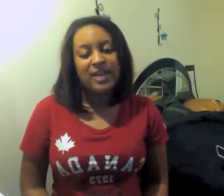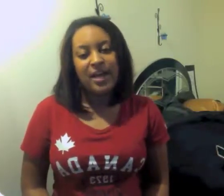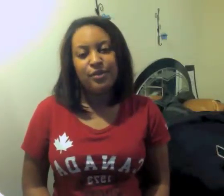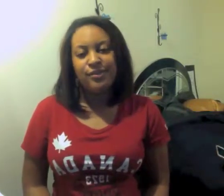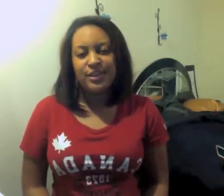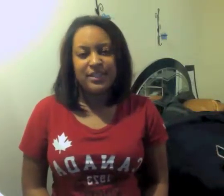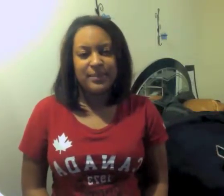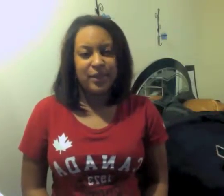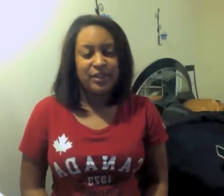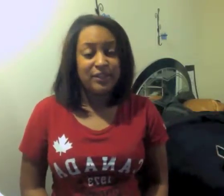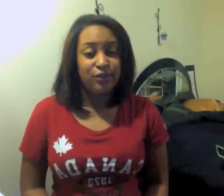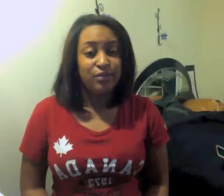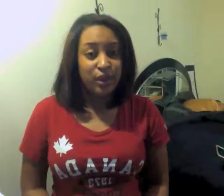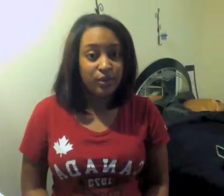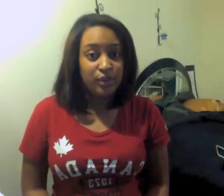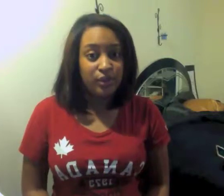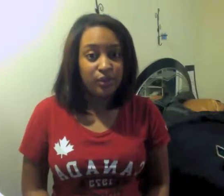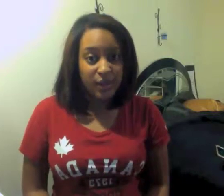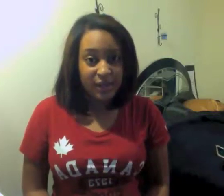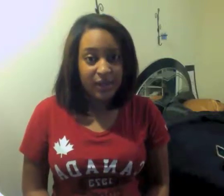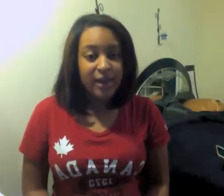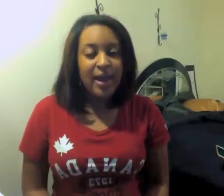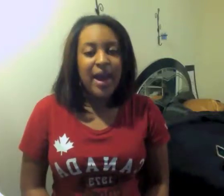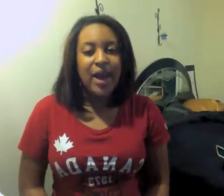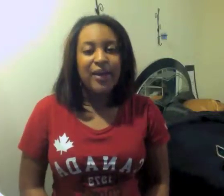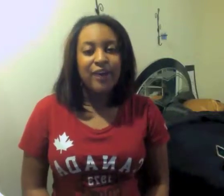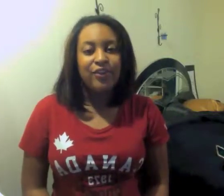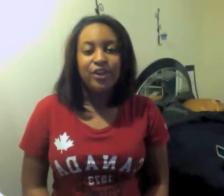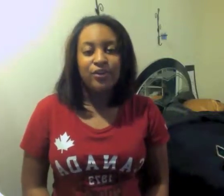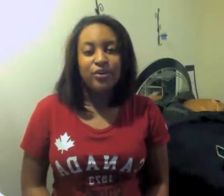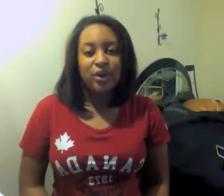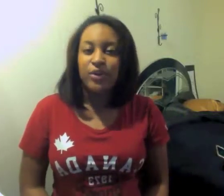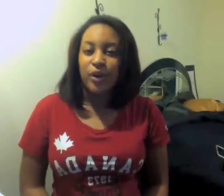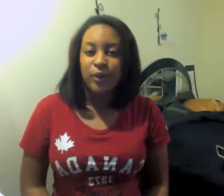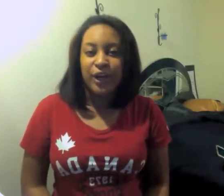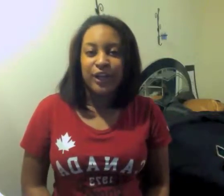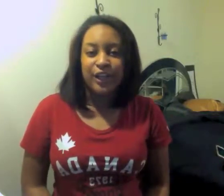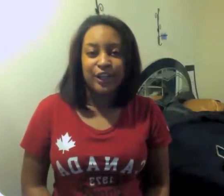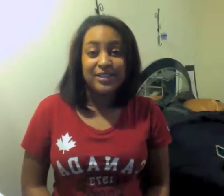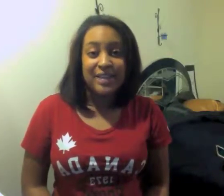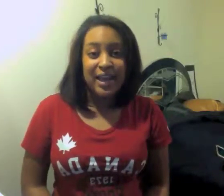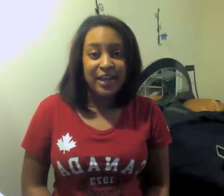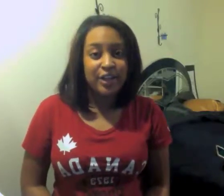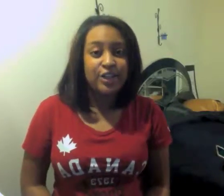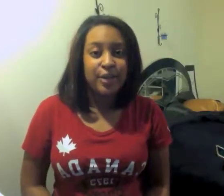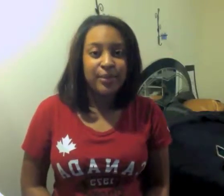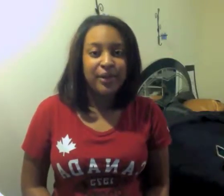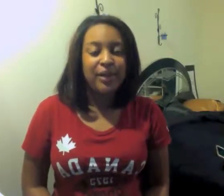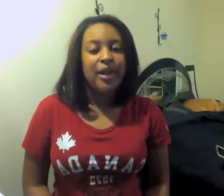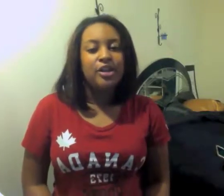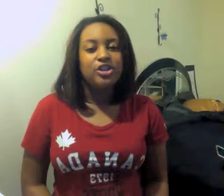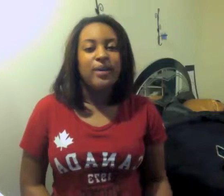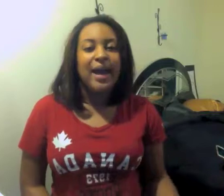you fingerspell is if you don't know the word. However, if you don't know a word and you're signing and interpreting,